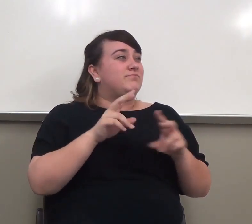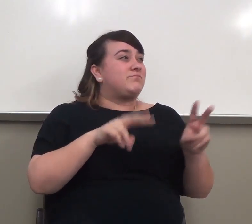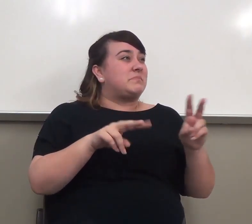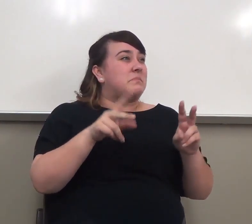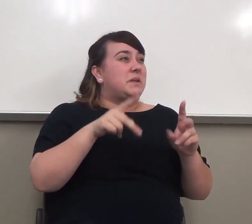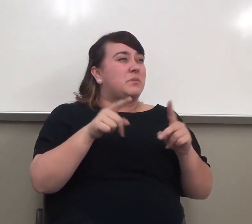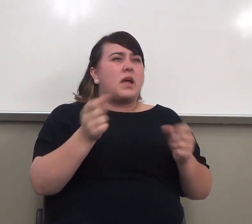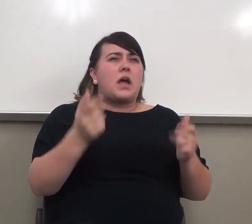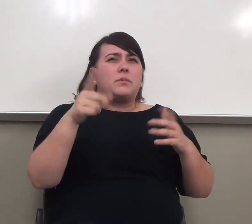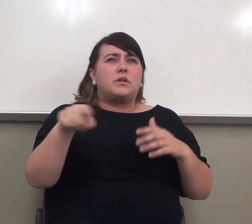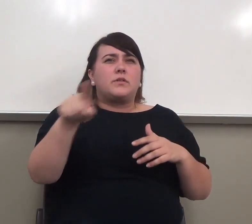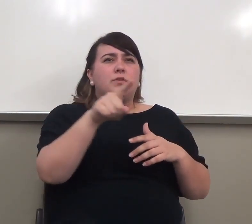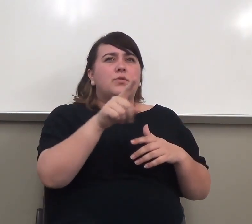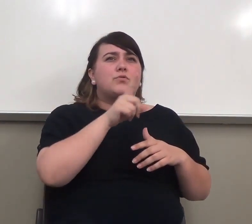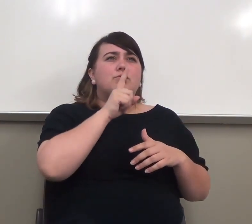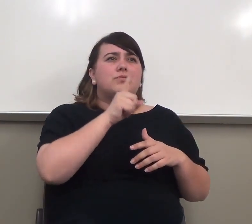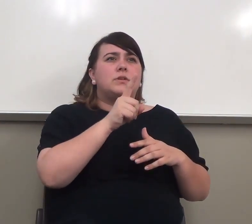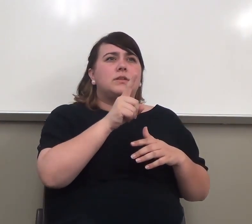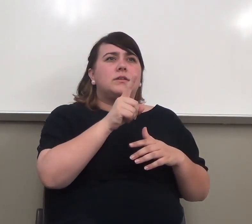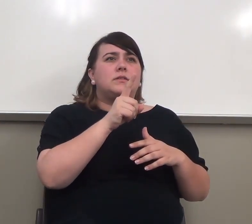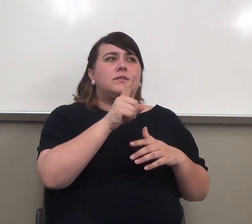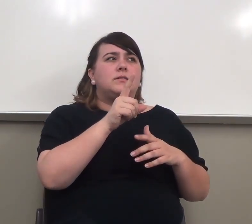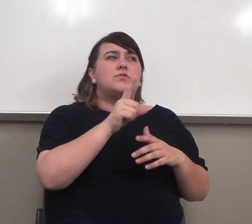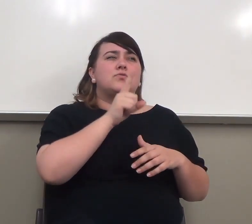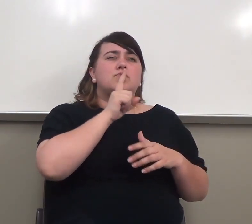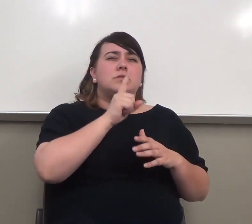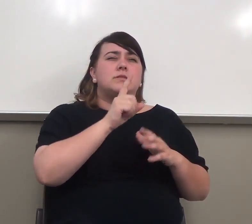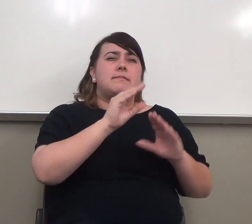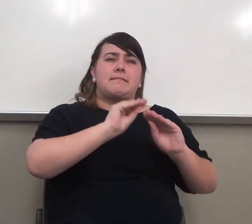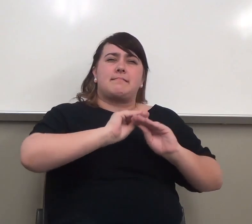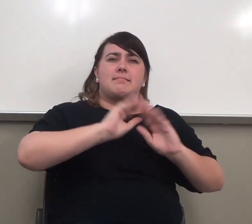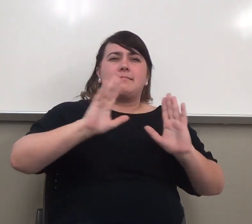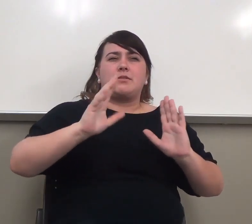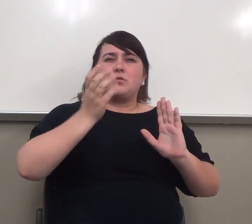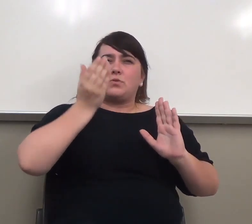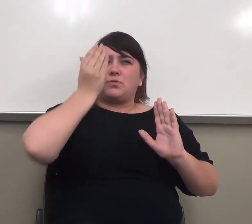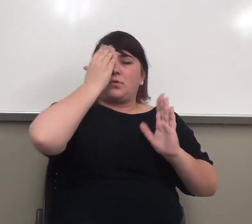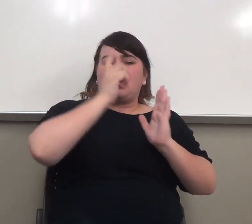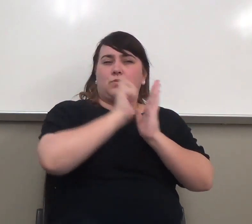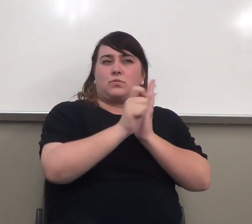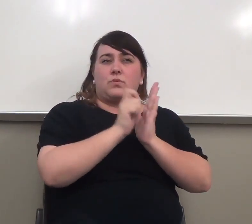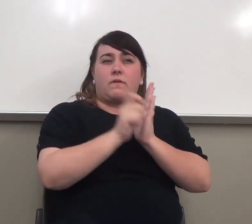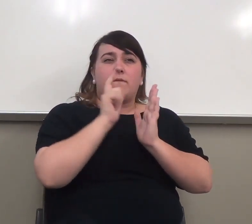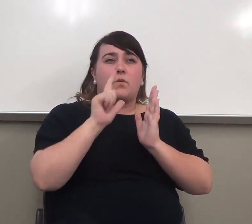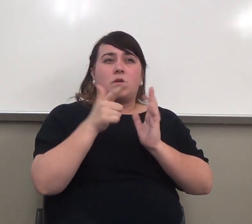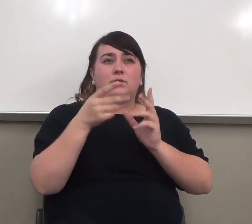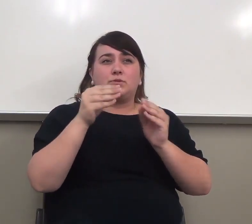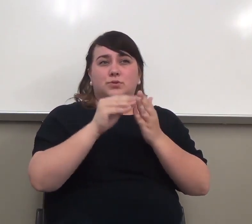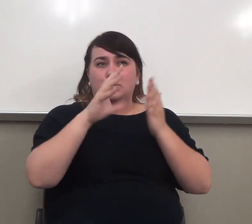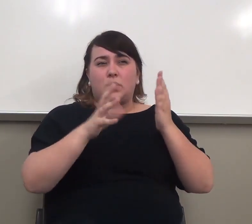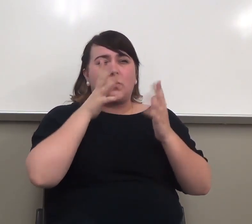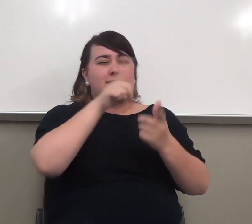only thing is I might tell them the same thing that I told them in the other class, is that people, I think,